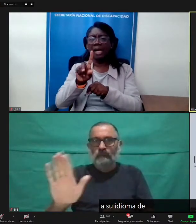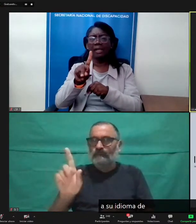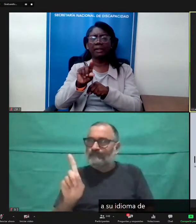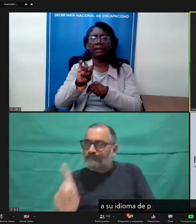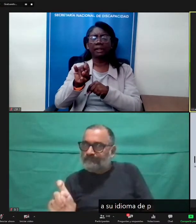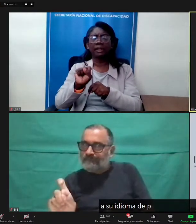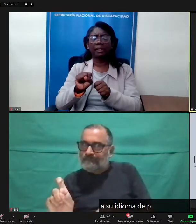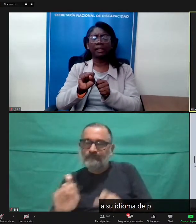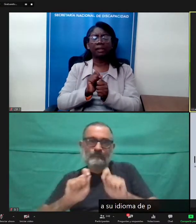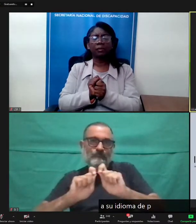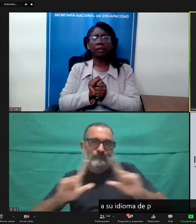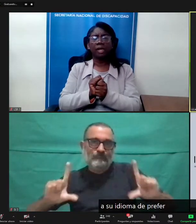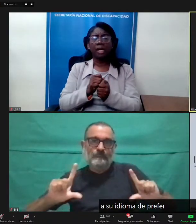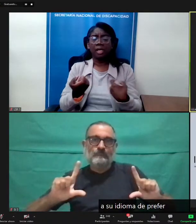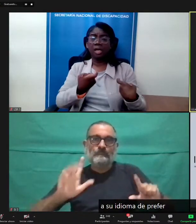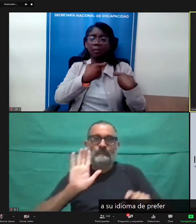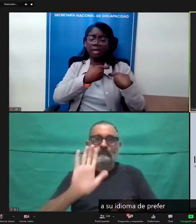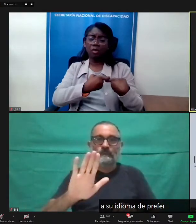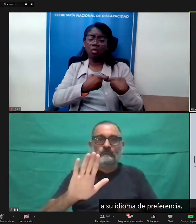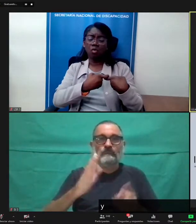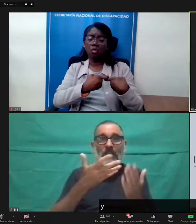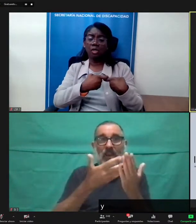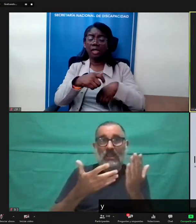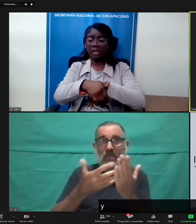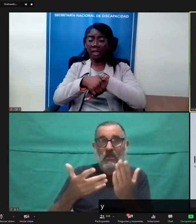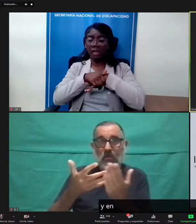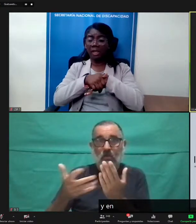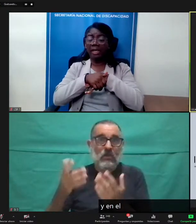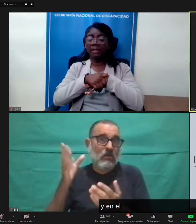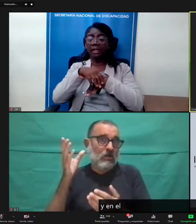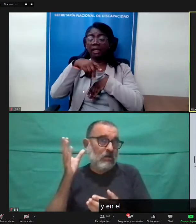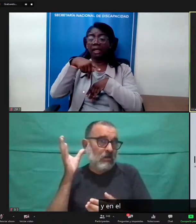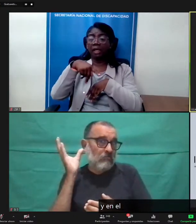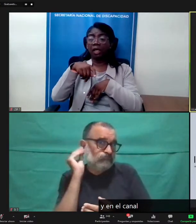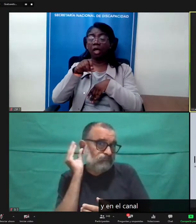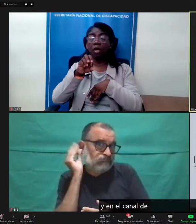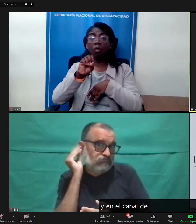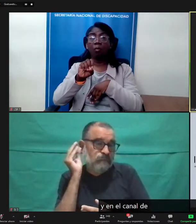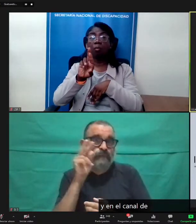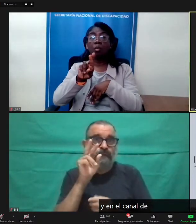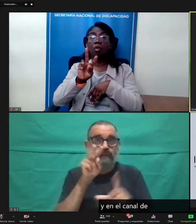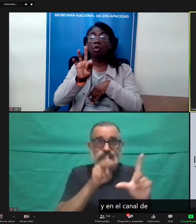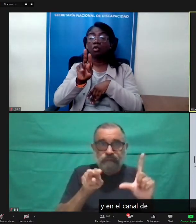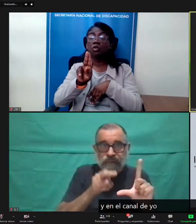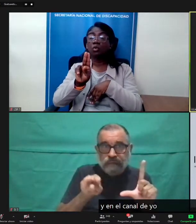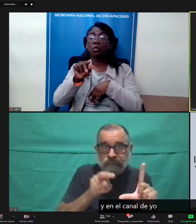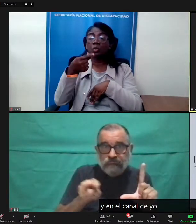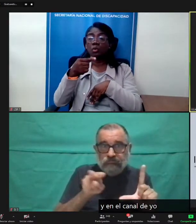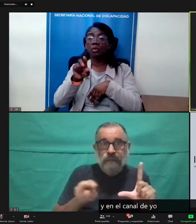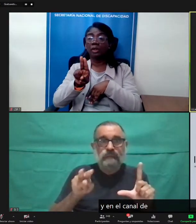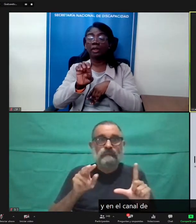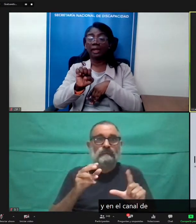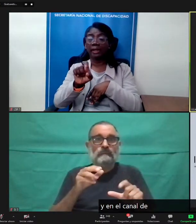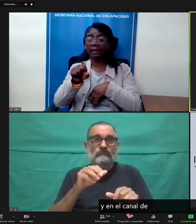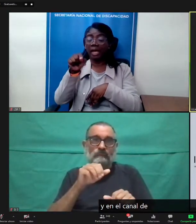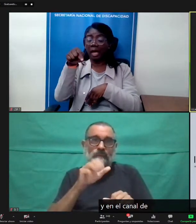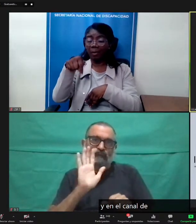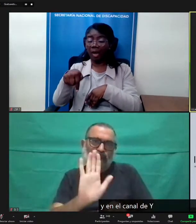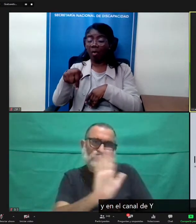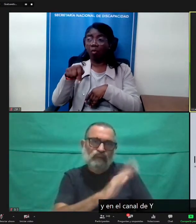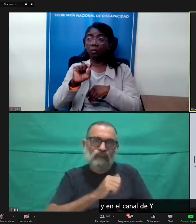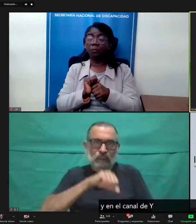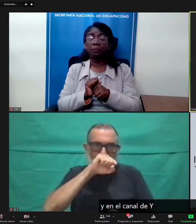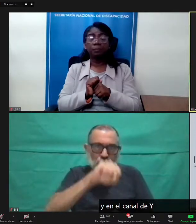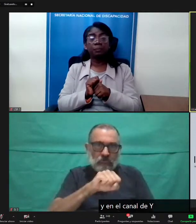and riadis is also transmitting in spanish english and portuguese if i'm well here